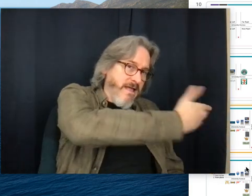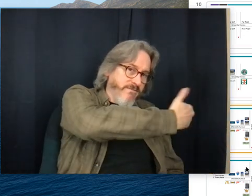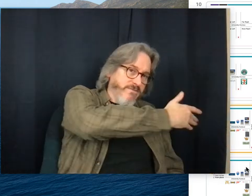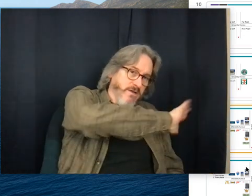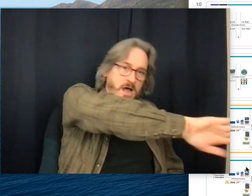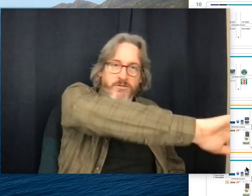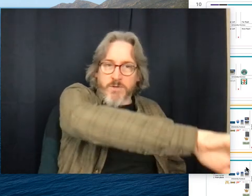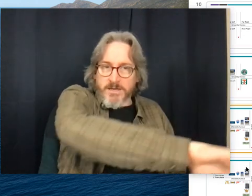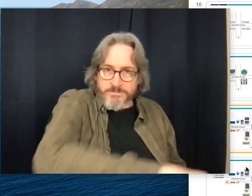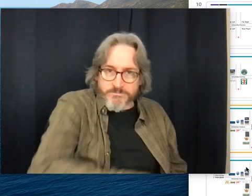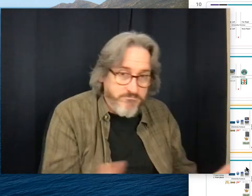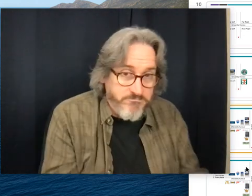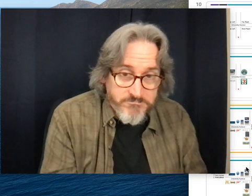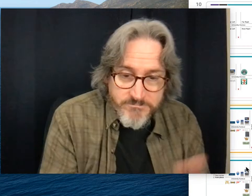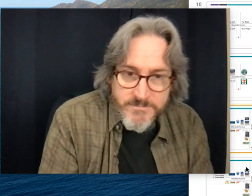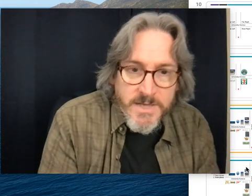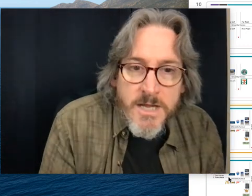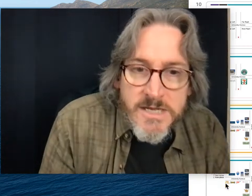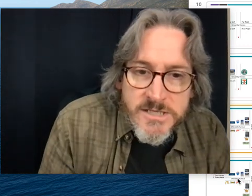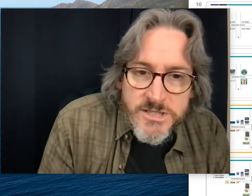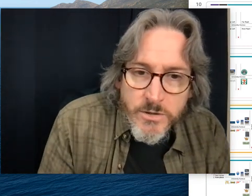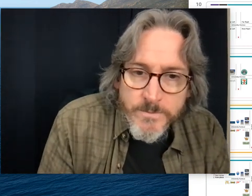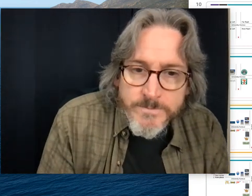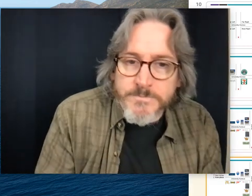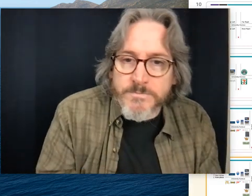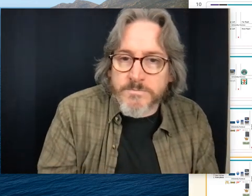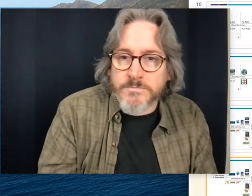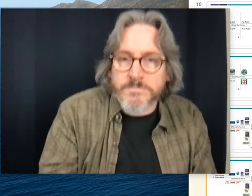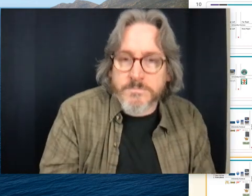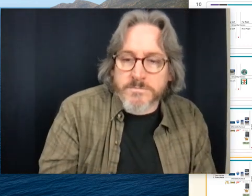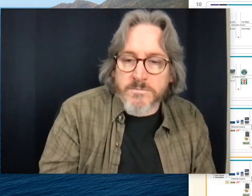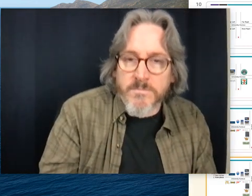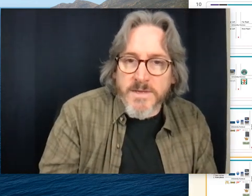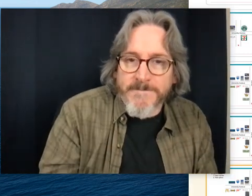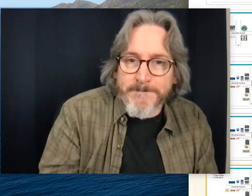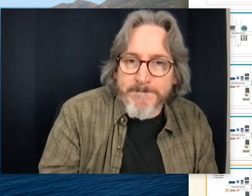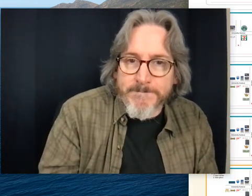On the left, on the right. So